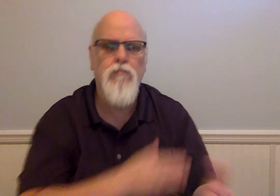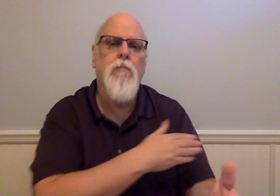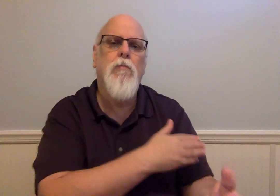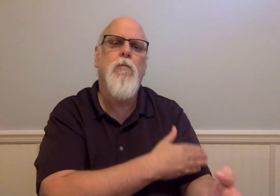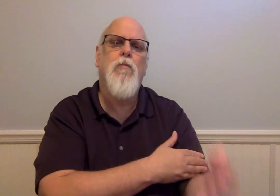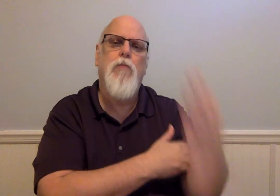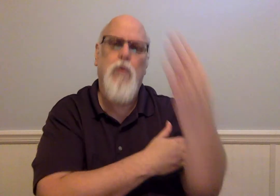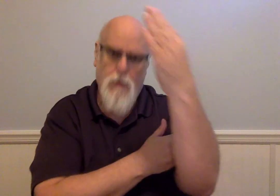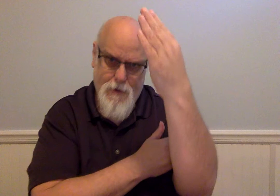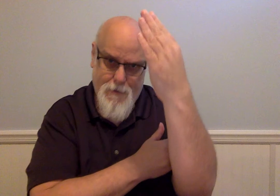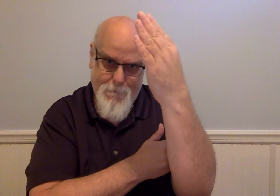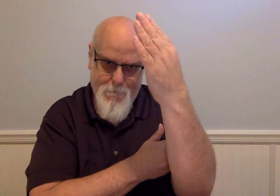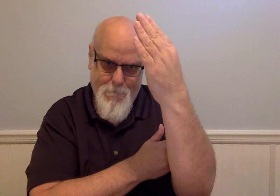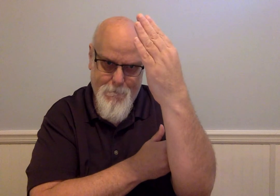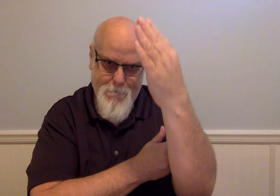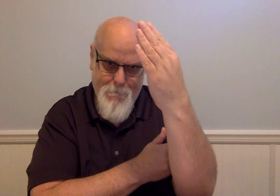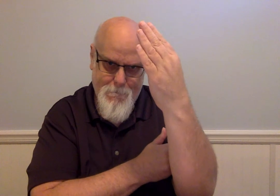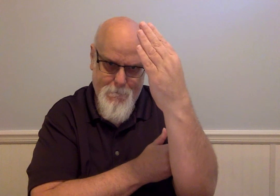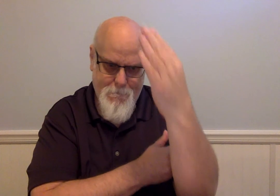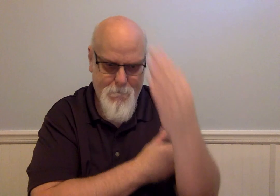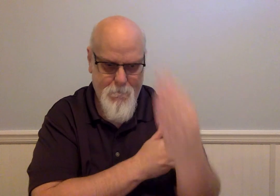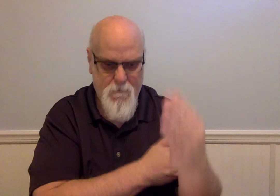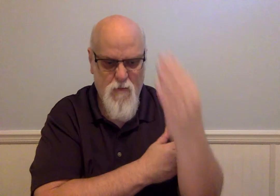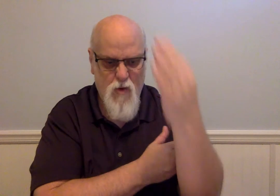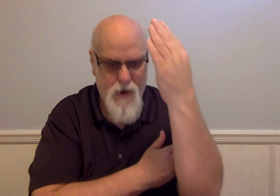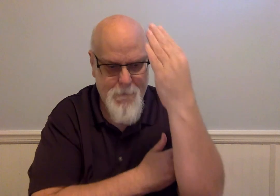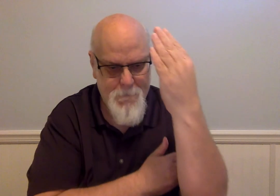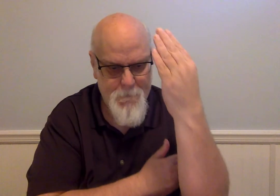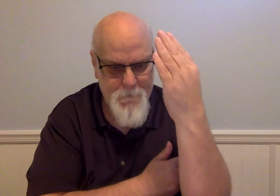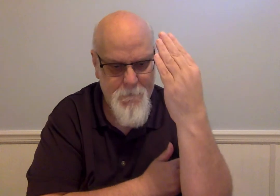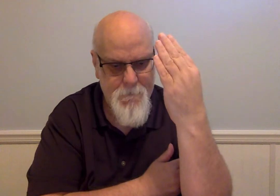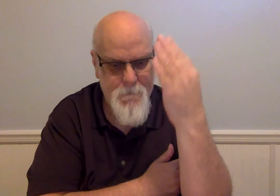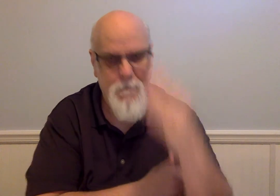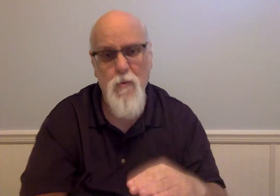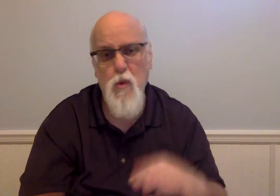want to flip them off. You're saying good morning. Morning.